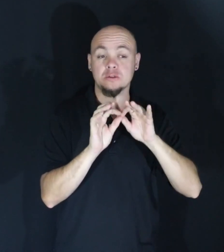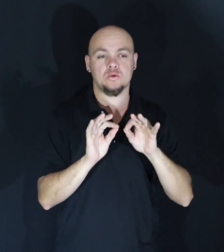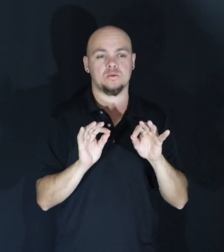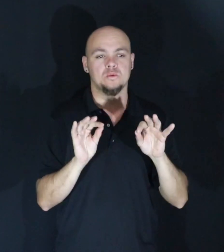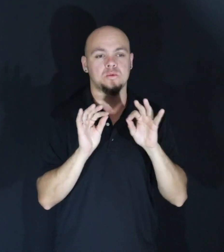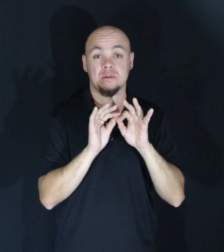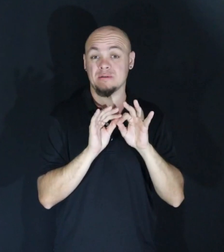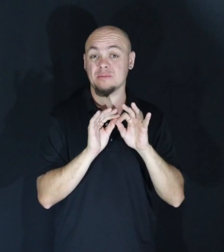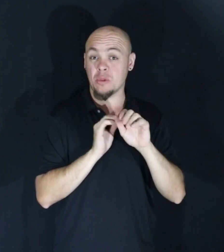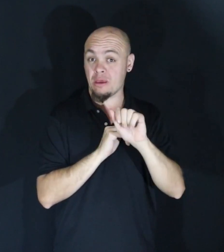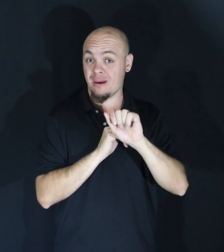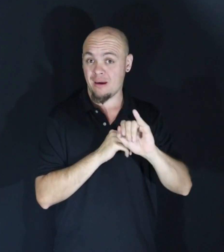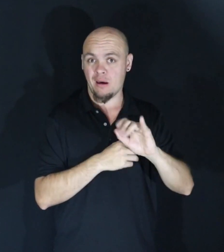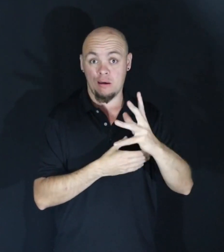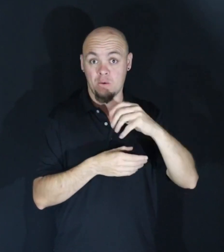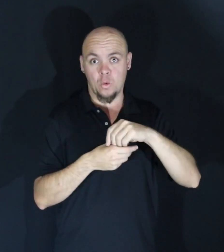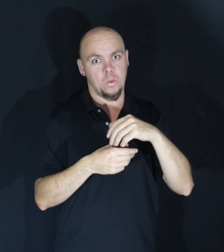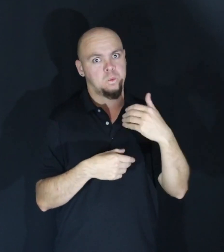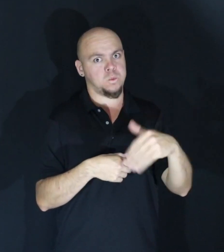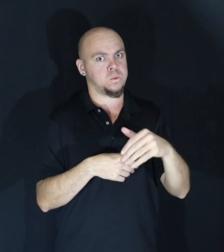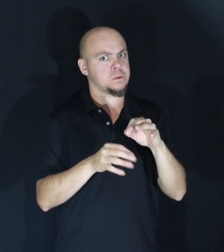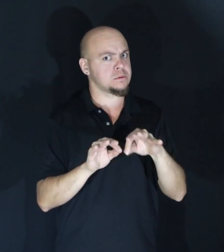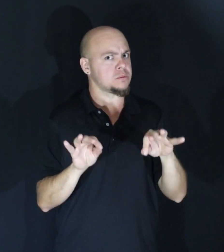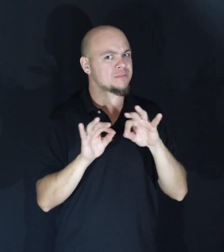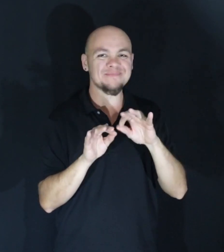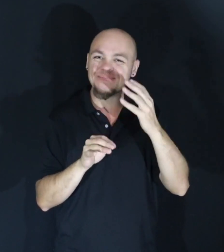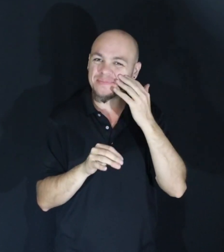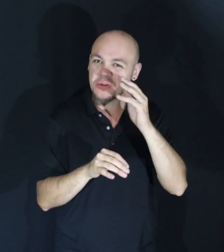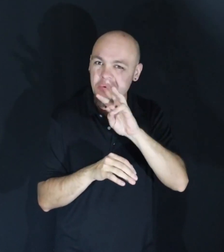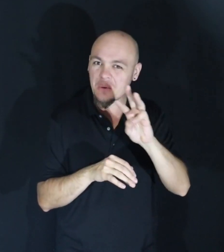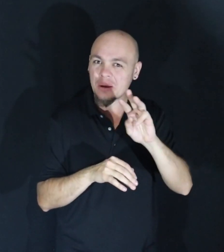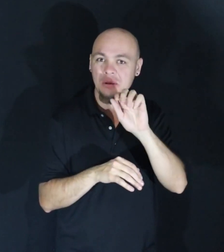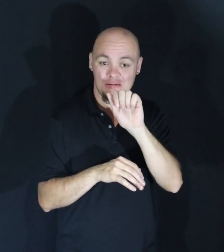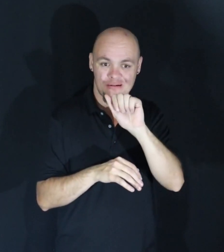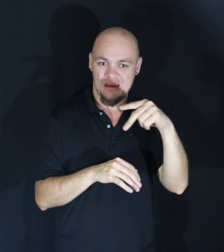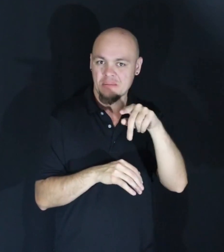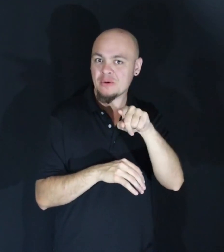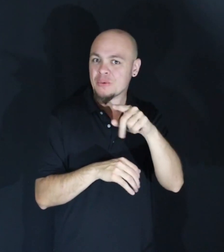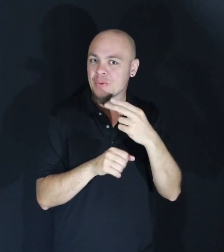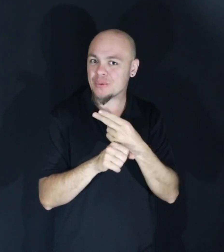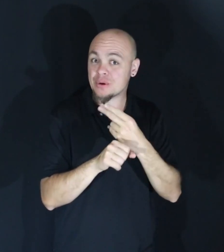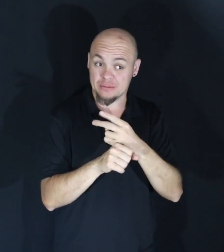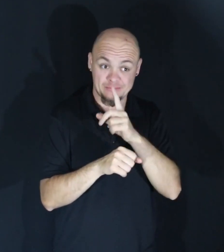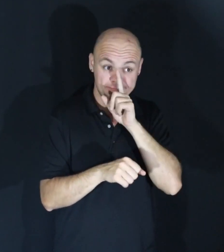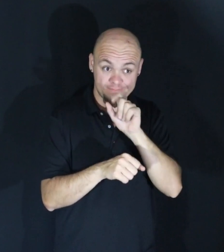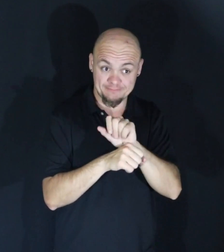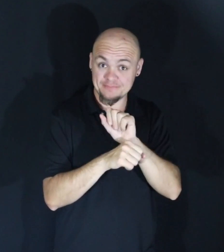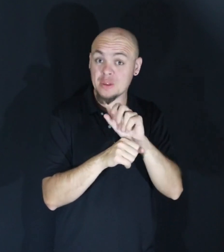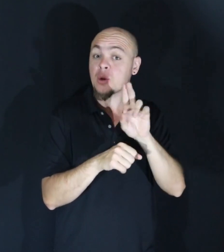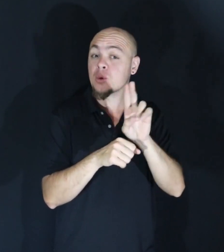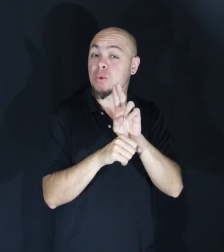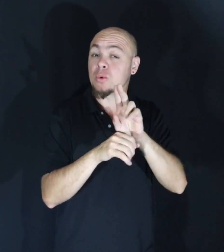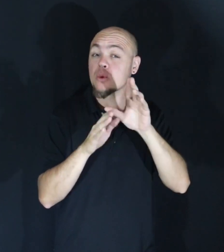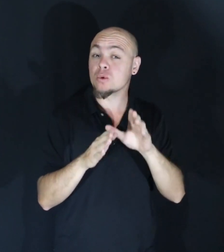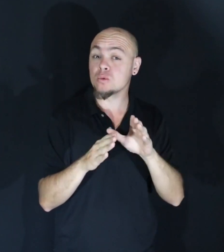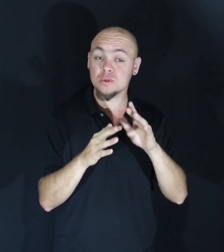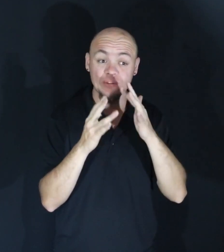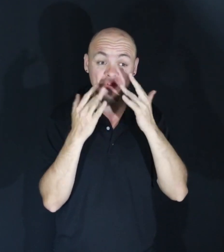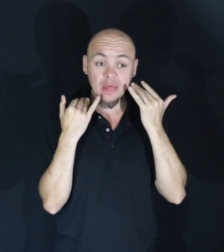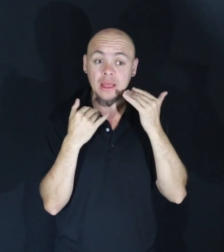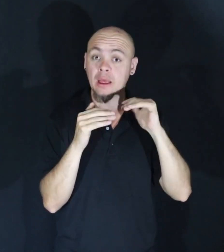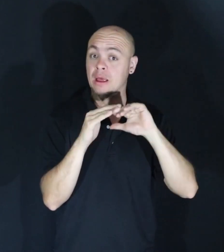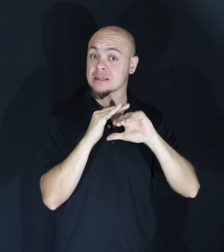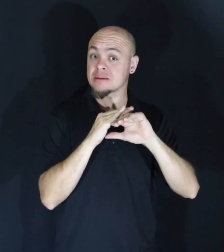the evolution of AI. Just think about the websites and apps that you use. Are they truly user-friendly and accessible for